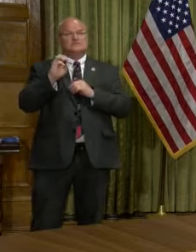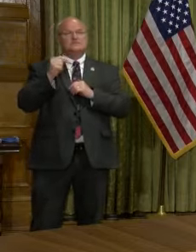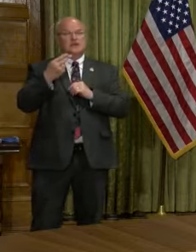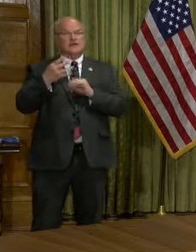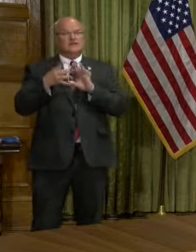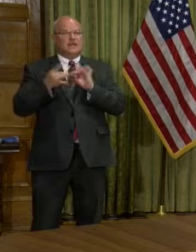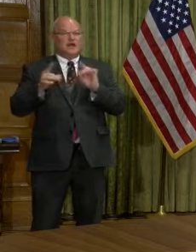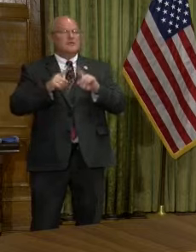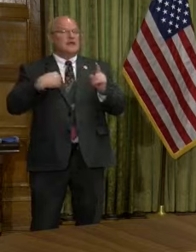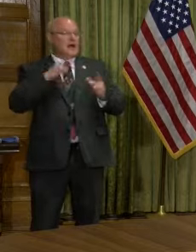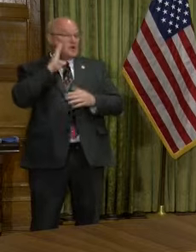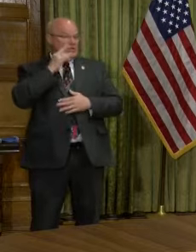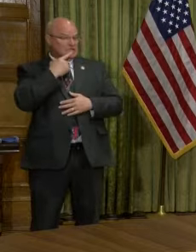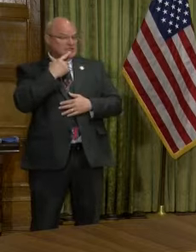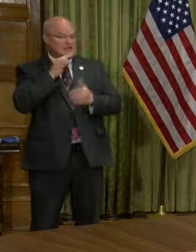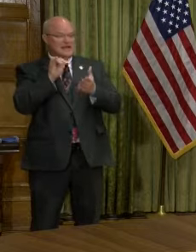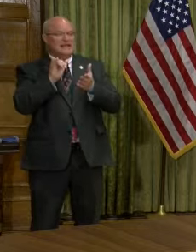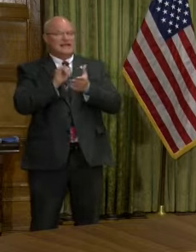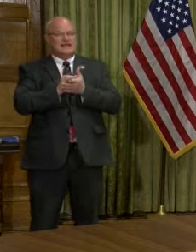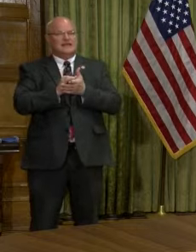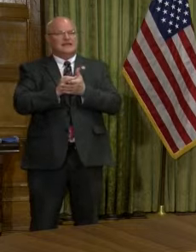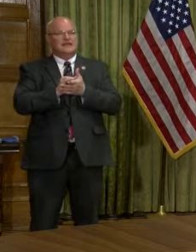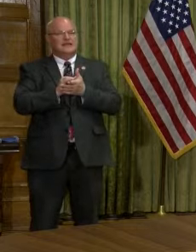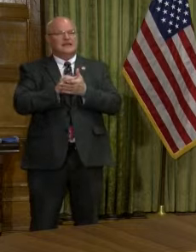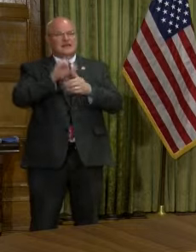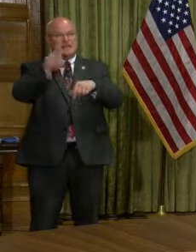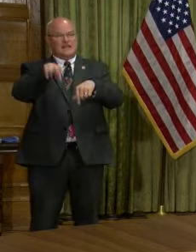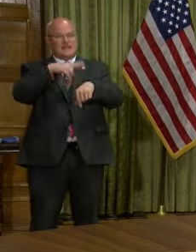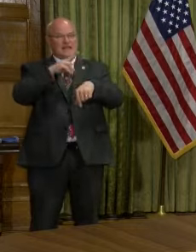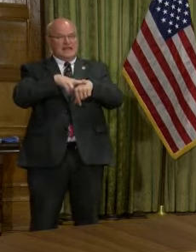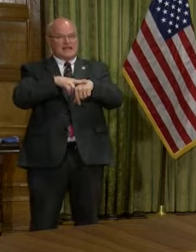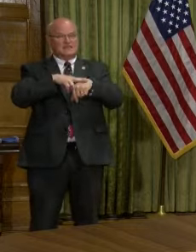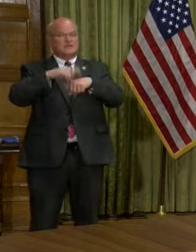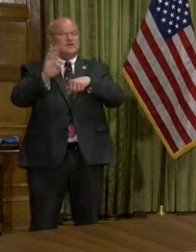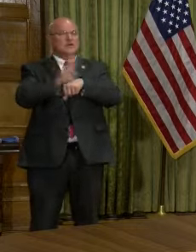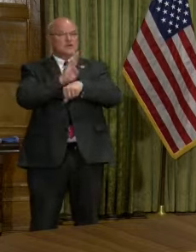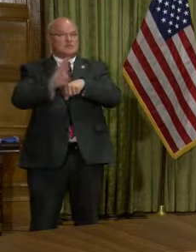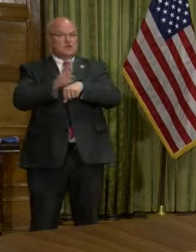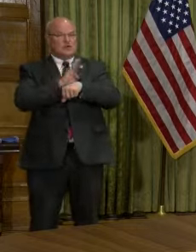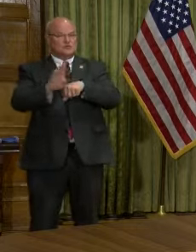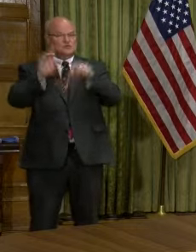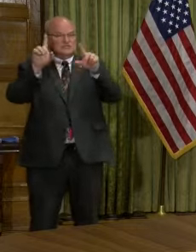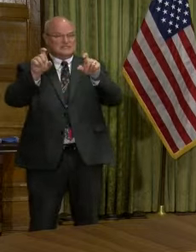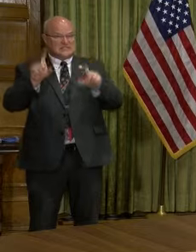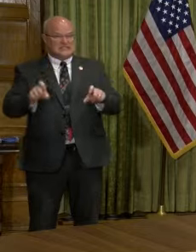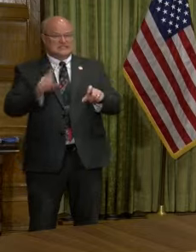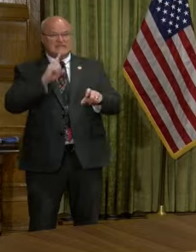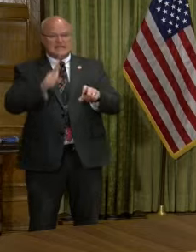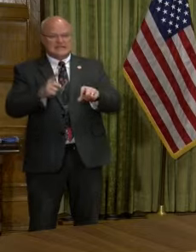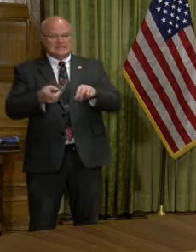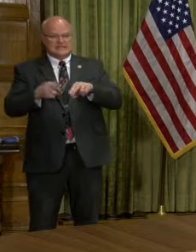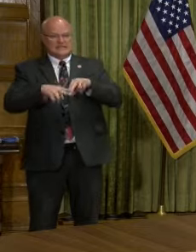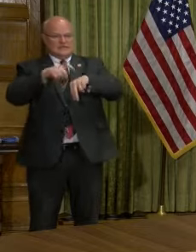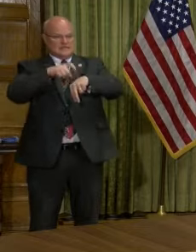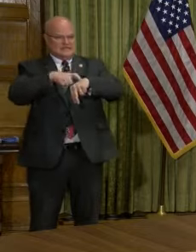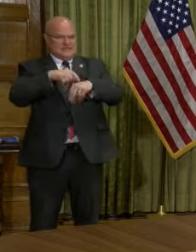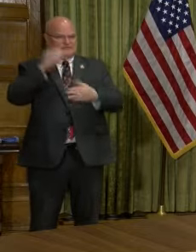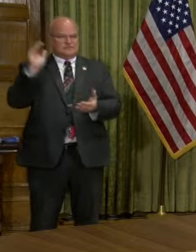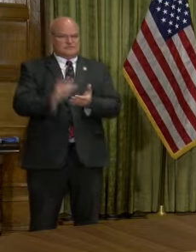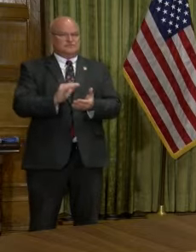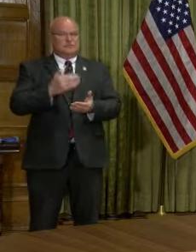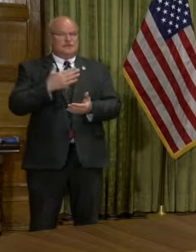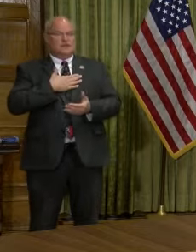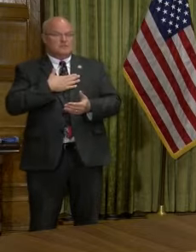but I will say that the national commercial capacity for testing is increasing. In